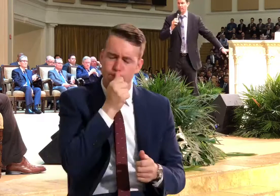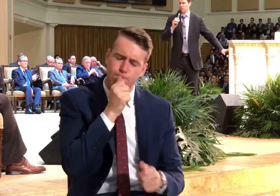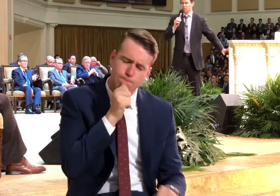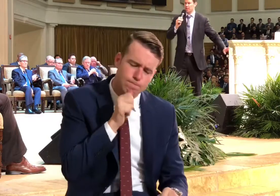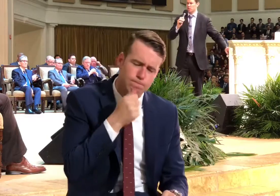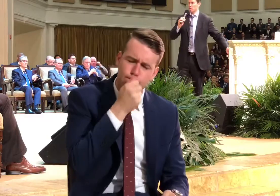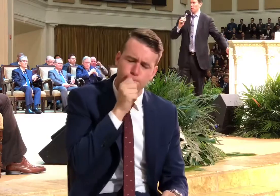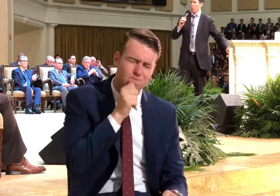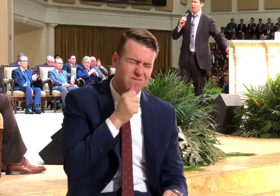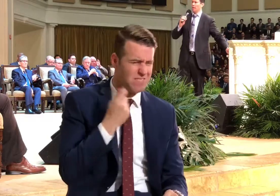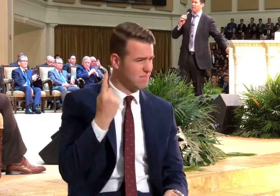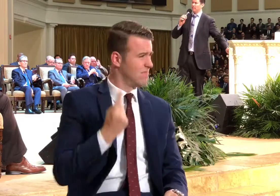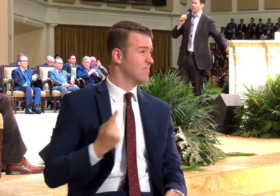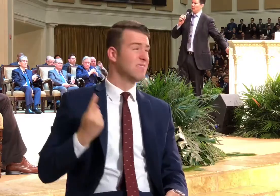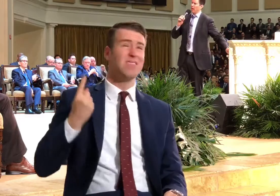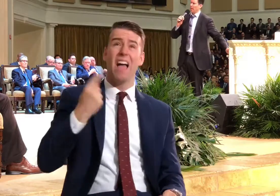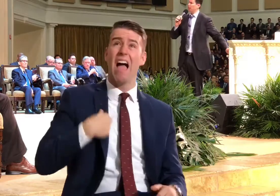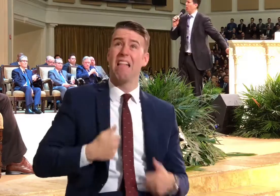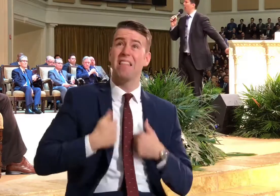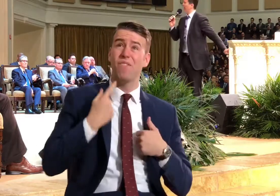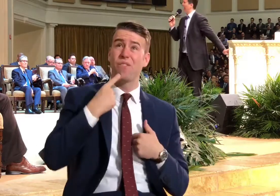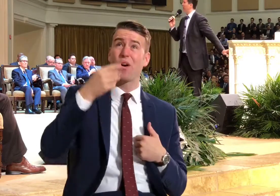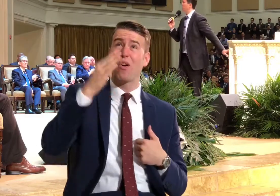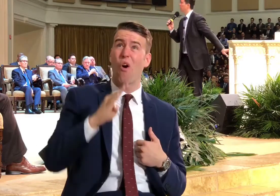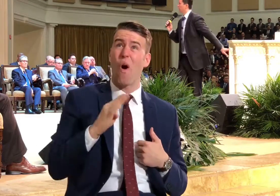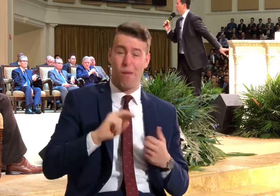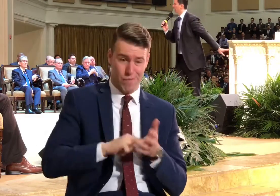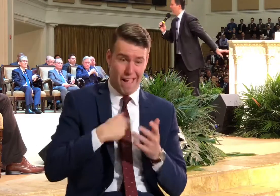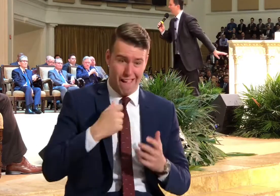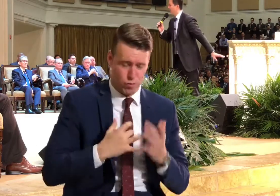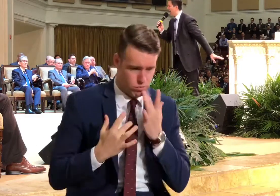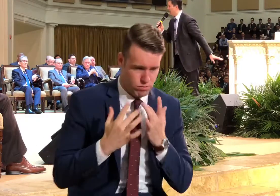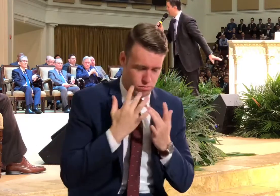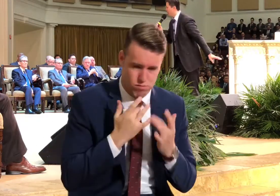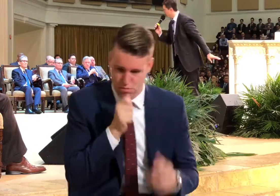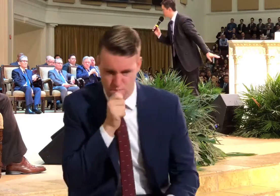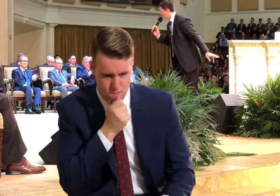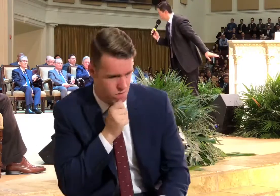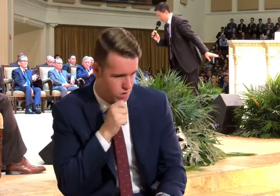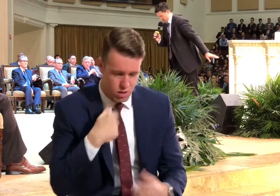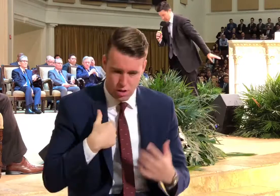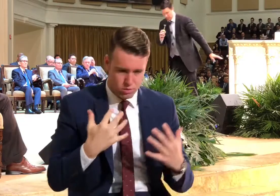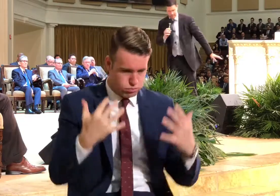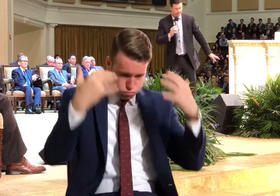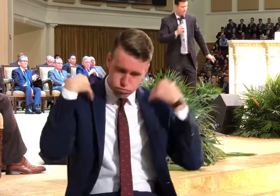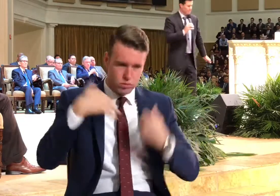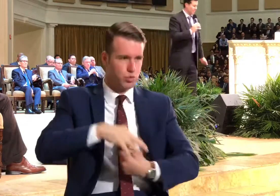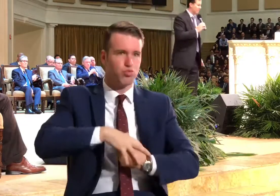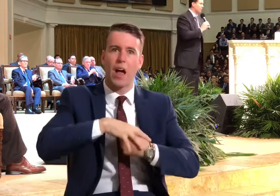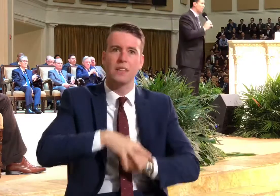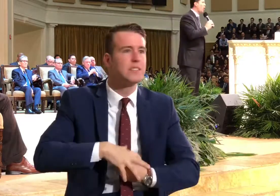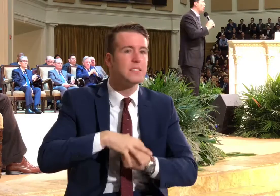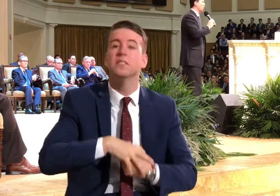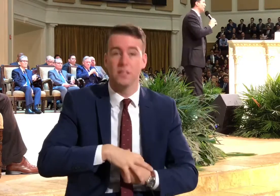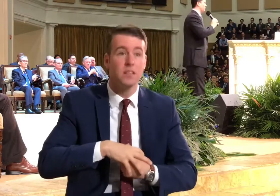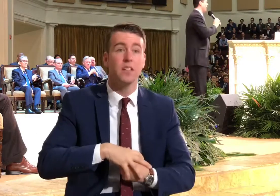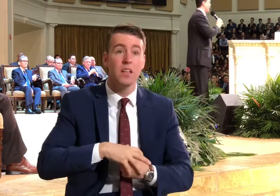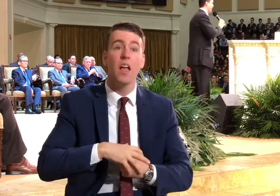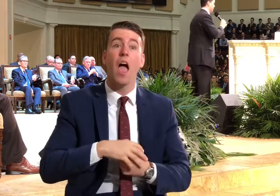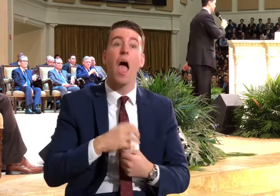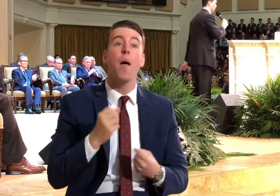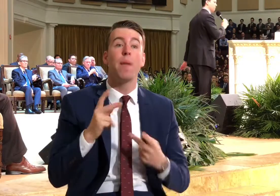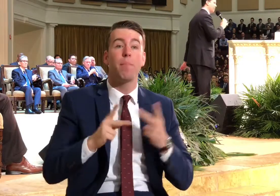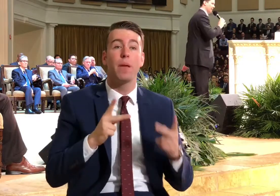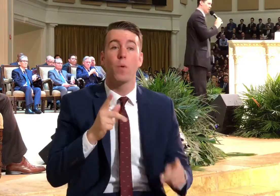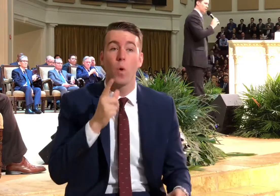wondering, if this is what living for God is all about, then I'm at my wit's end. And they're holding up